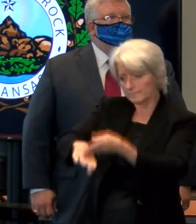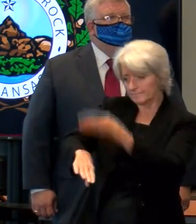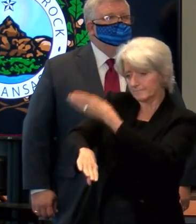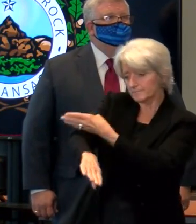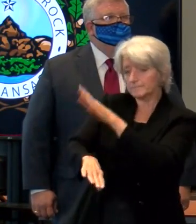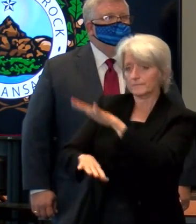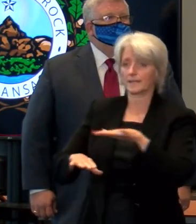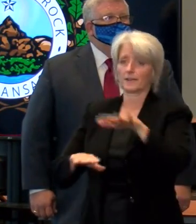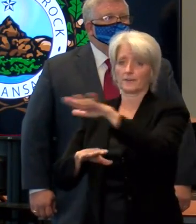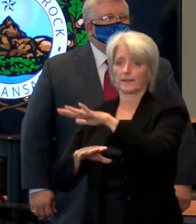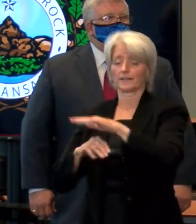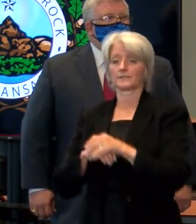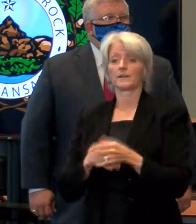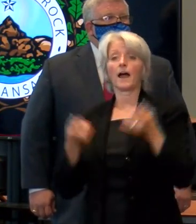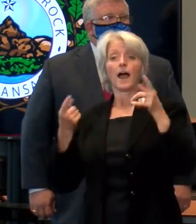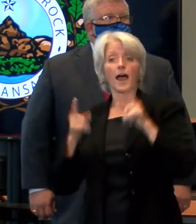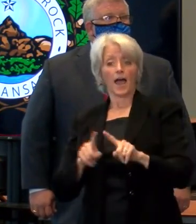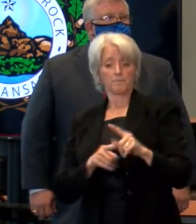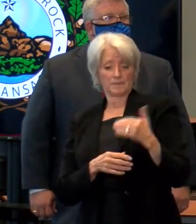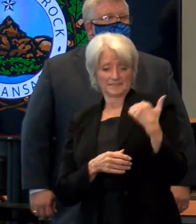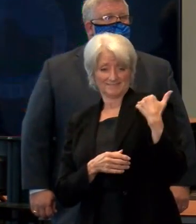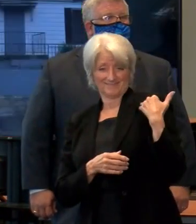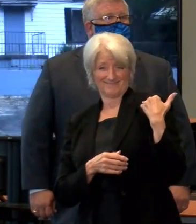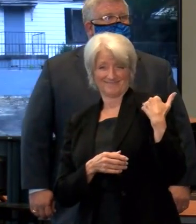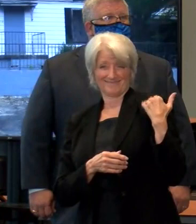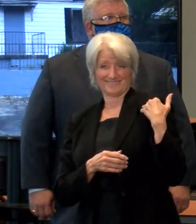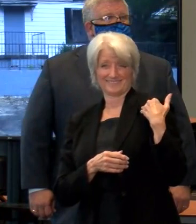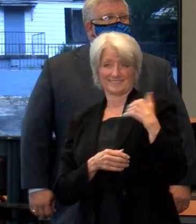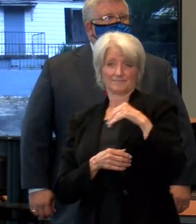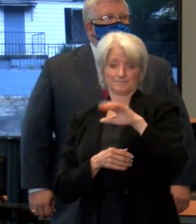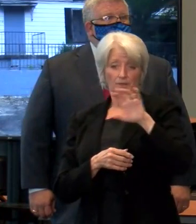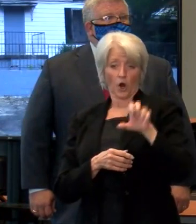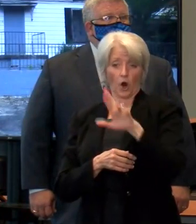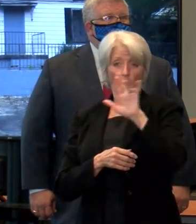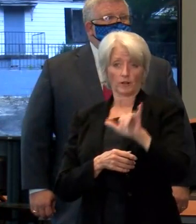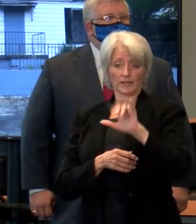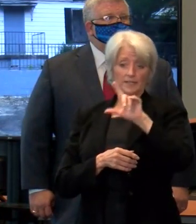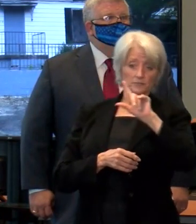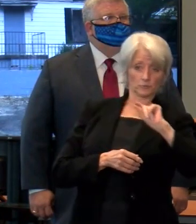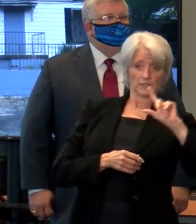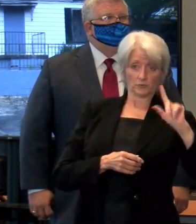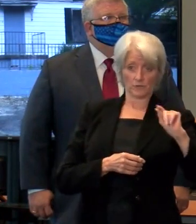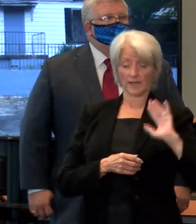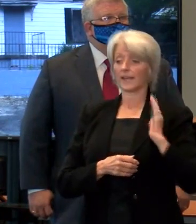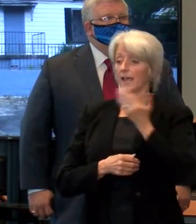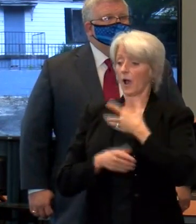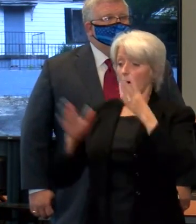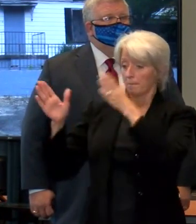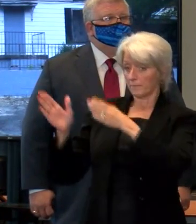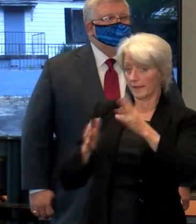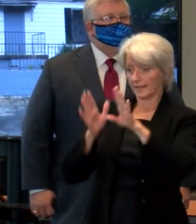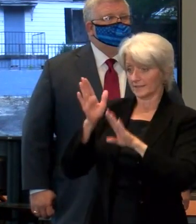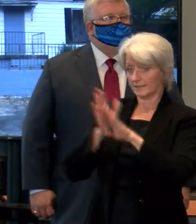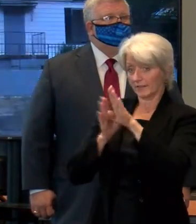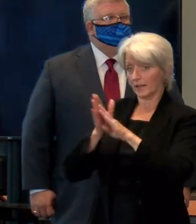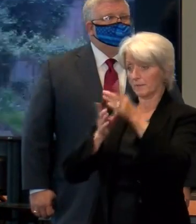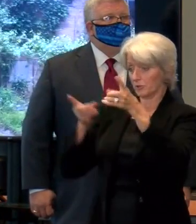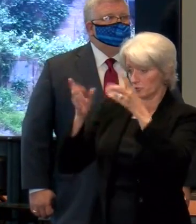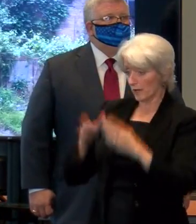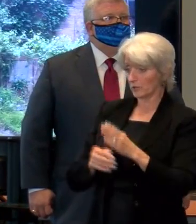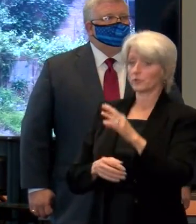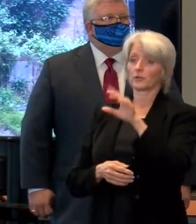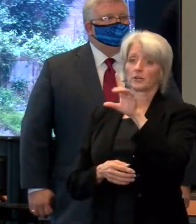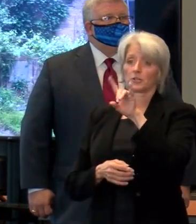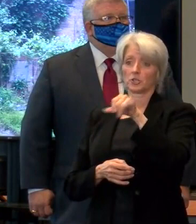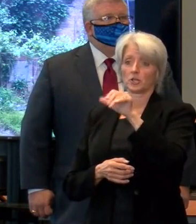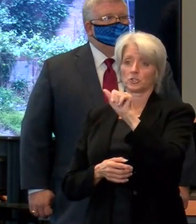so in early 2020, we gave a directive to our planning and development director, Director Jamie Collins, as well as